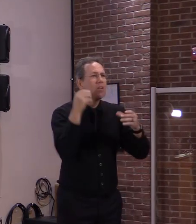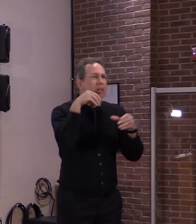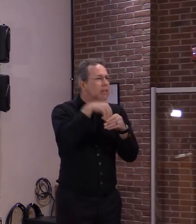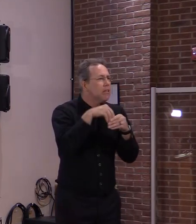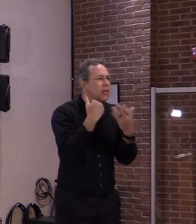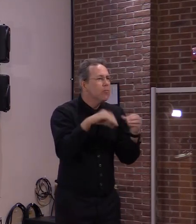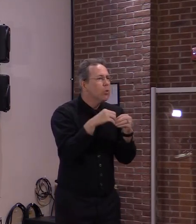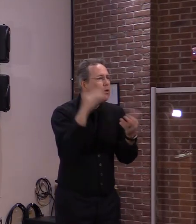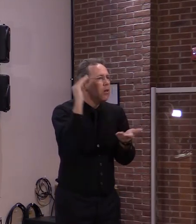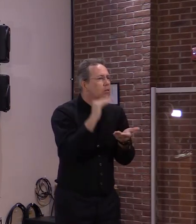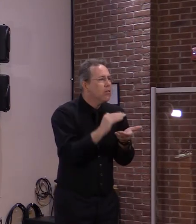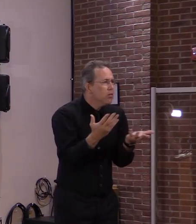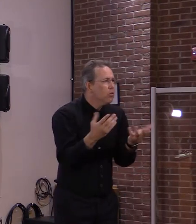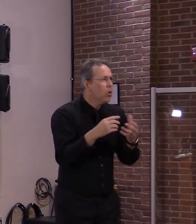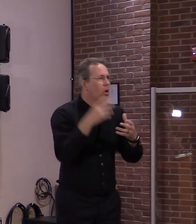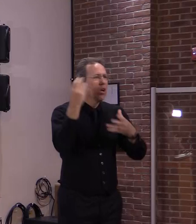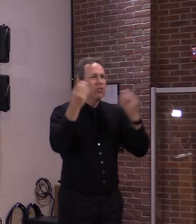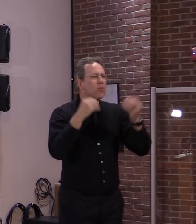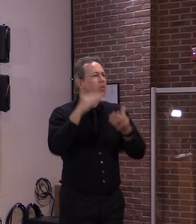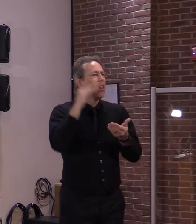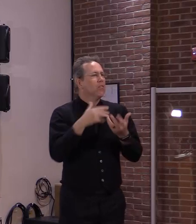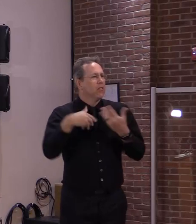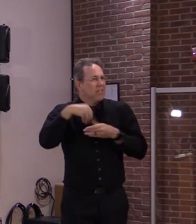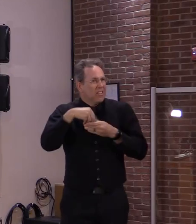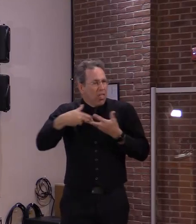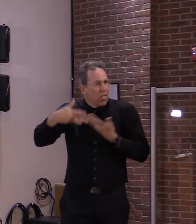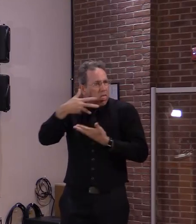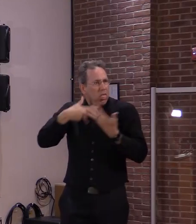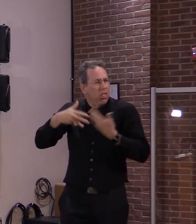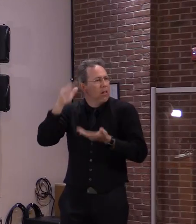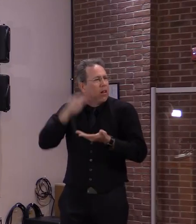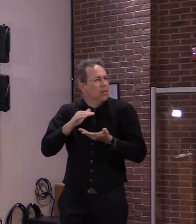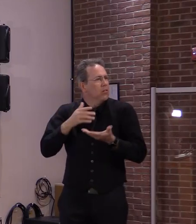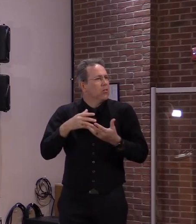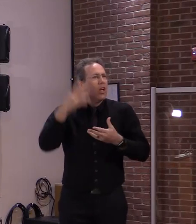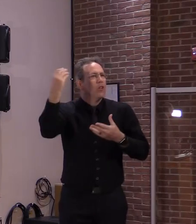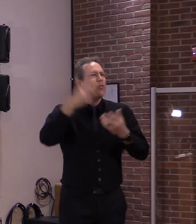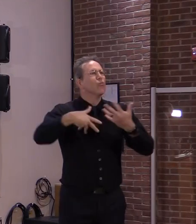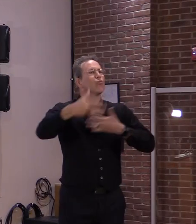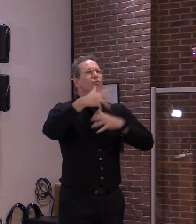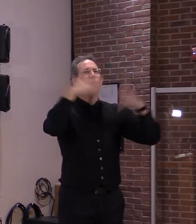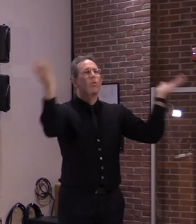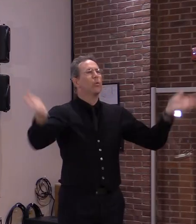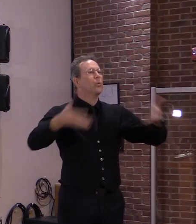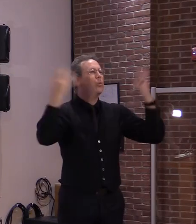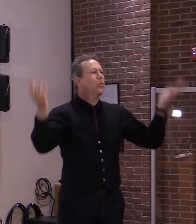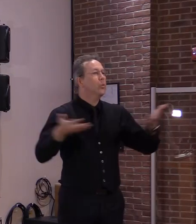because less time congregating indoors, less opportunity to spread the virus.